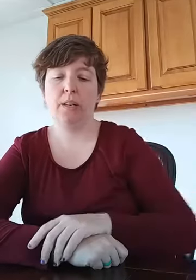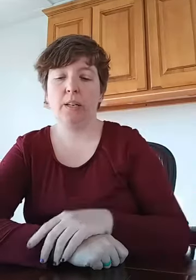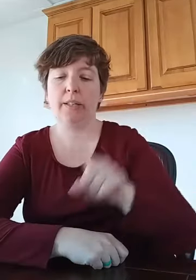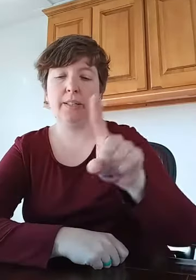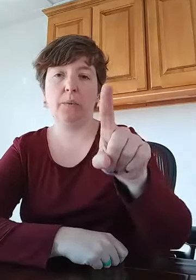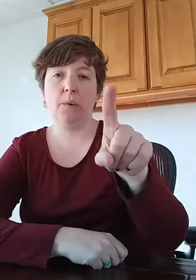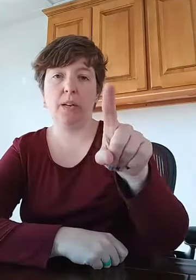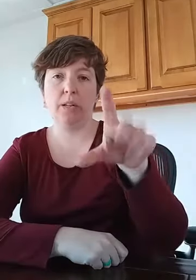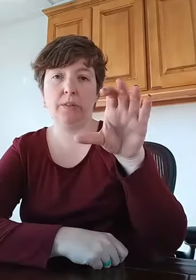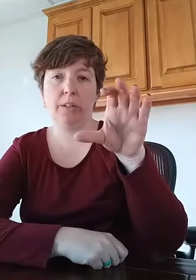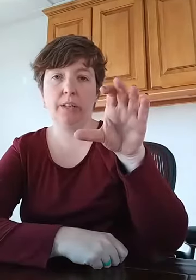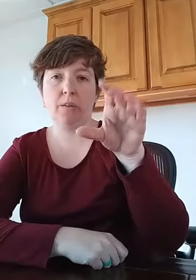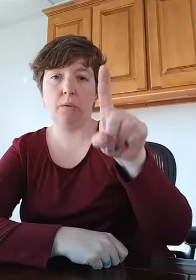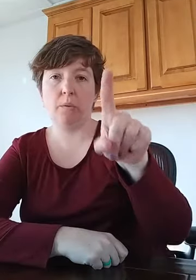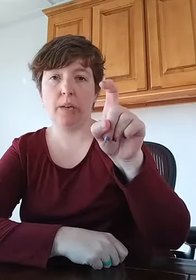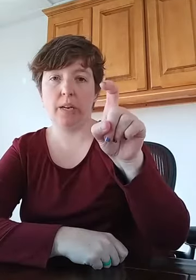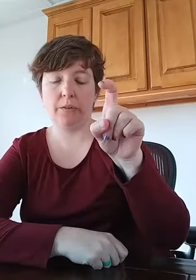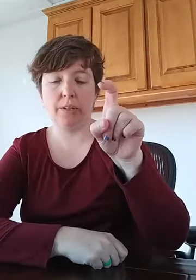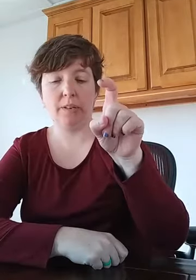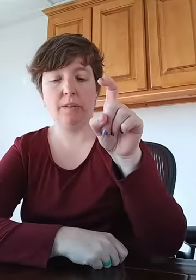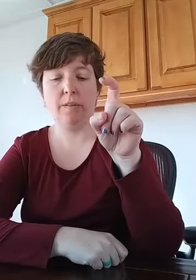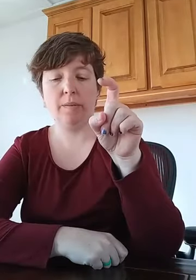All right, so 100 or 100.